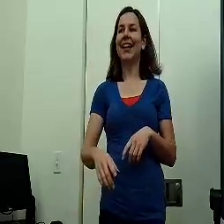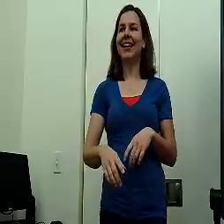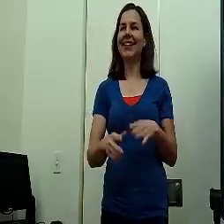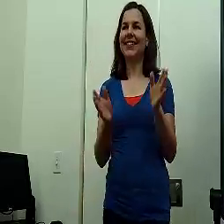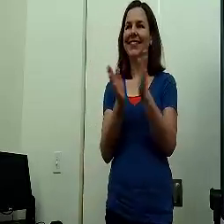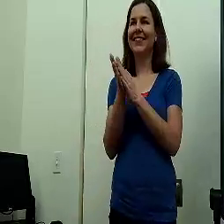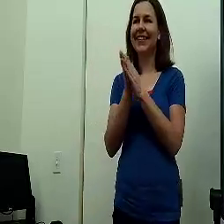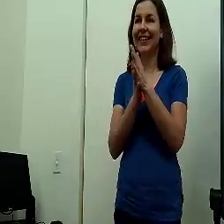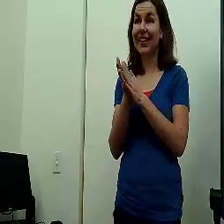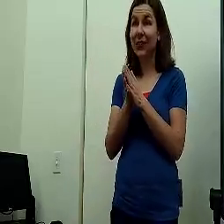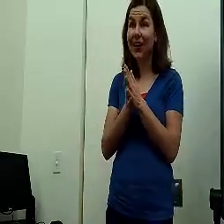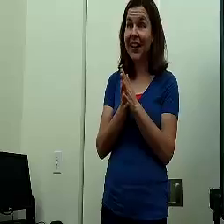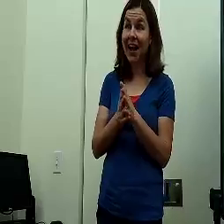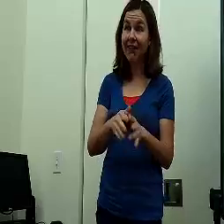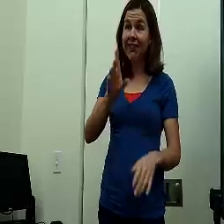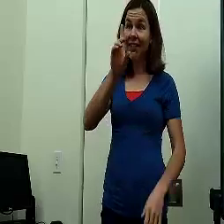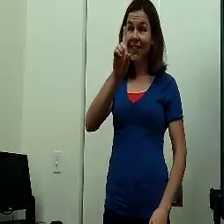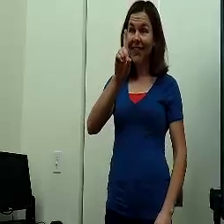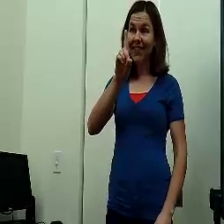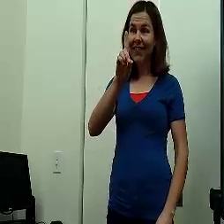Okay. This is a good one to know.